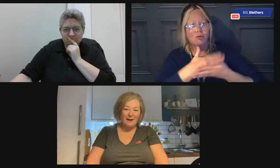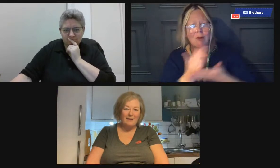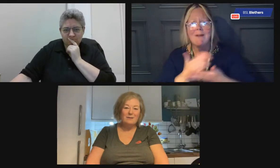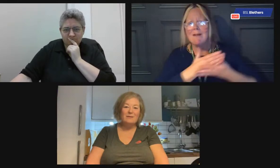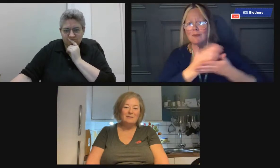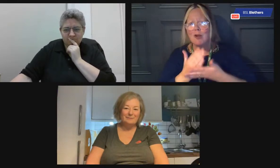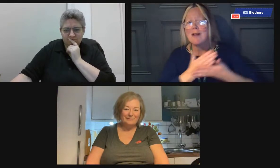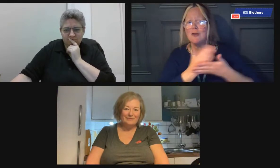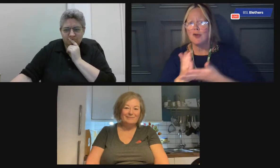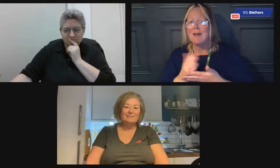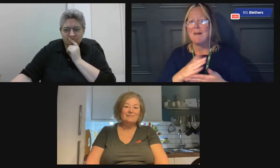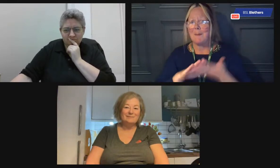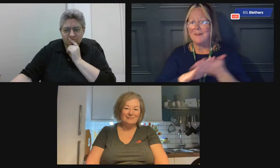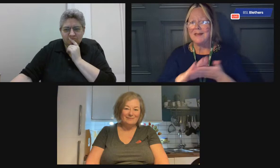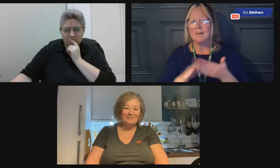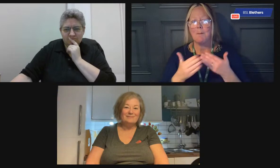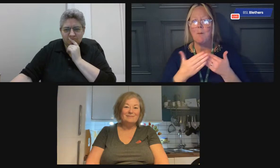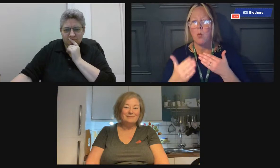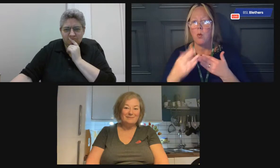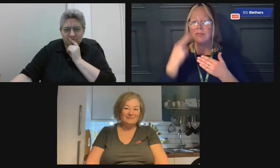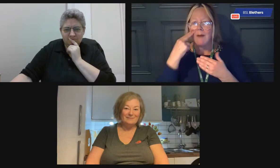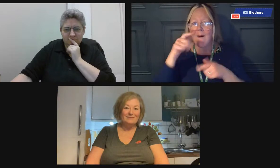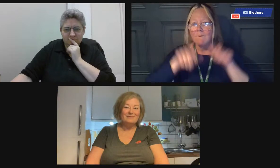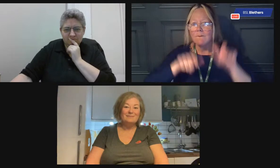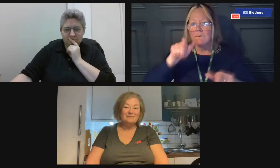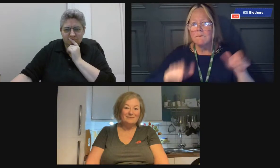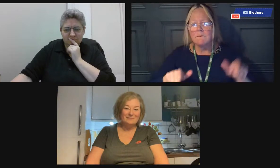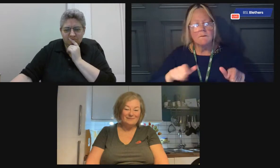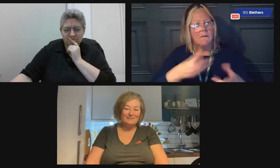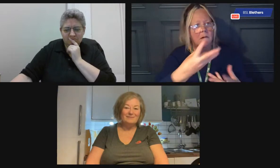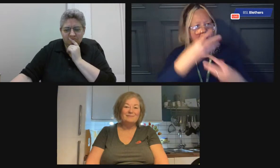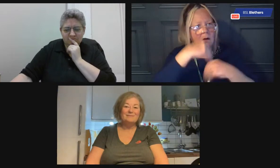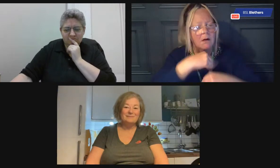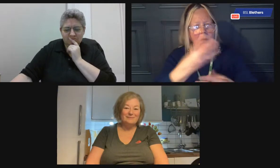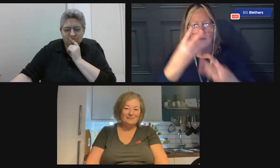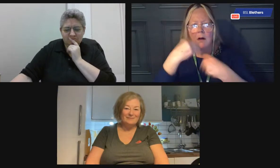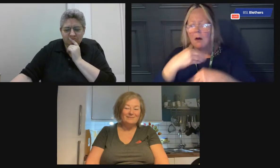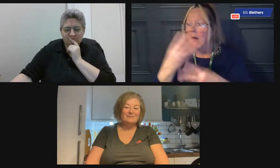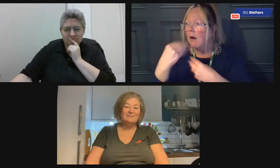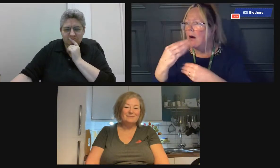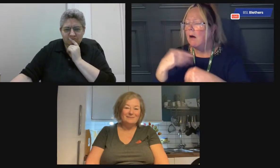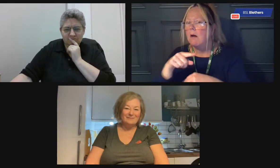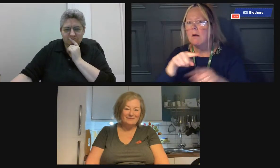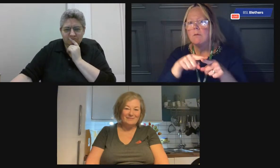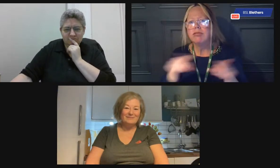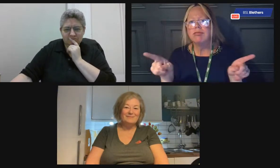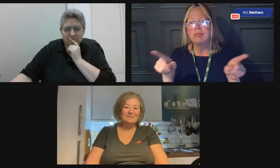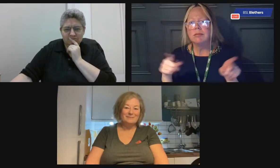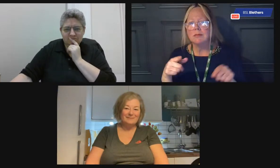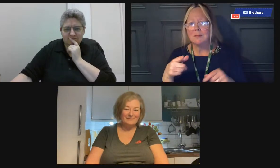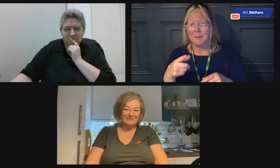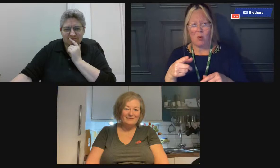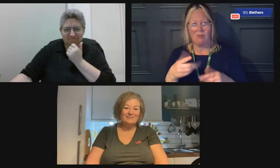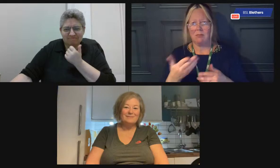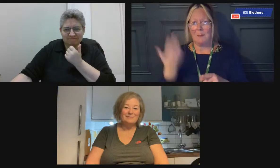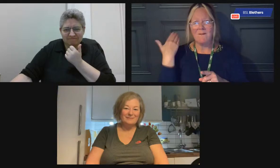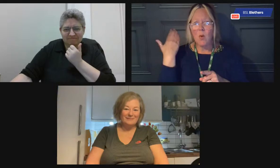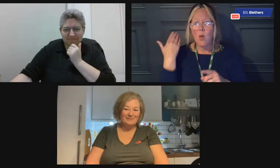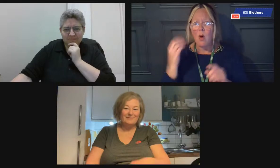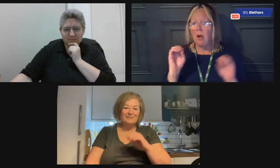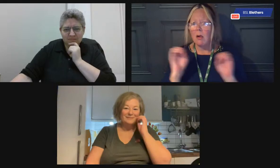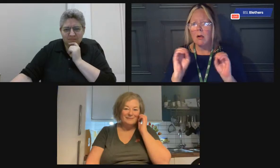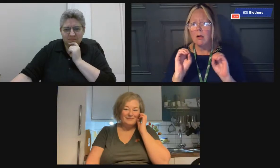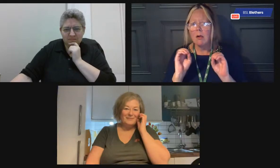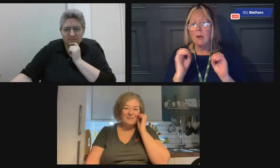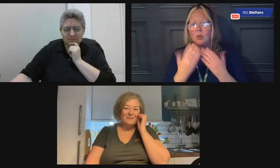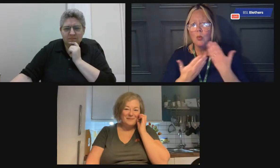journey, the more stories we share through sign language, the more deaf people are going to understand what